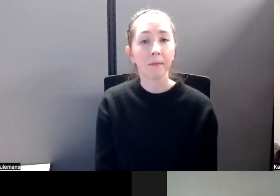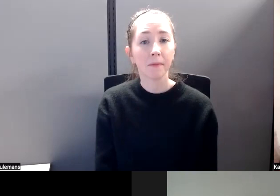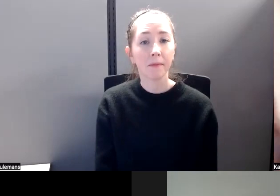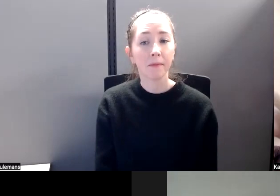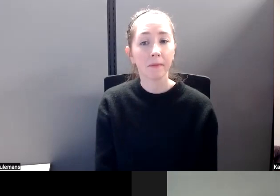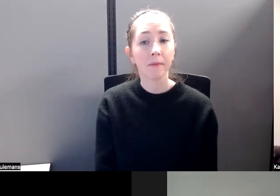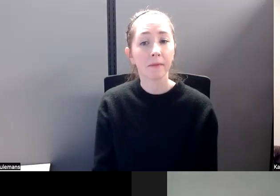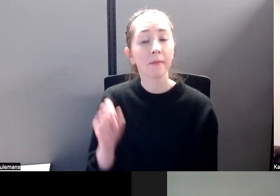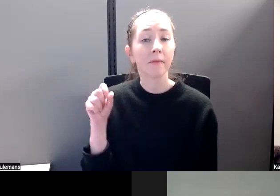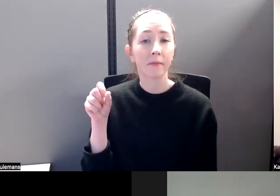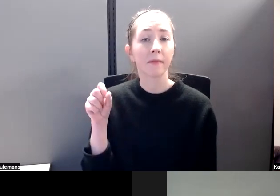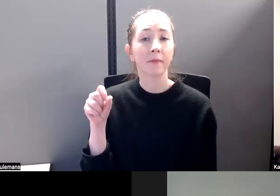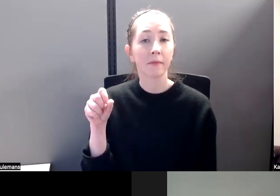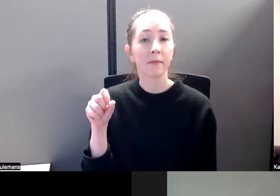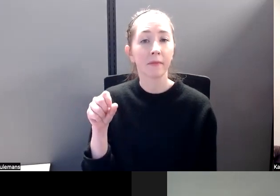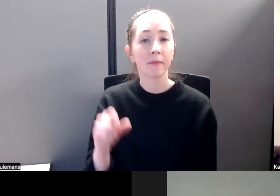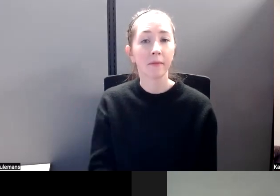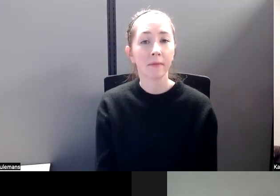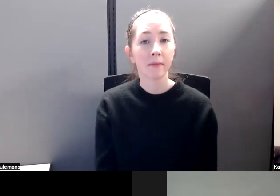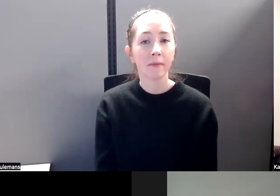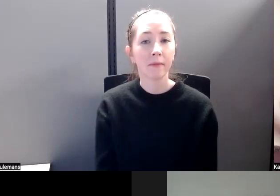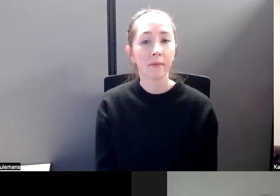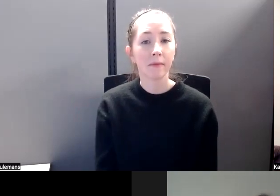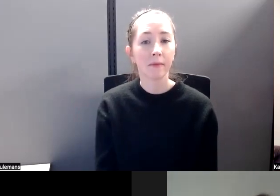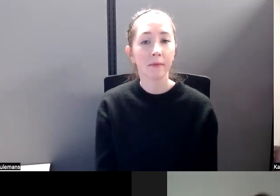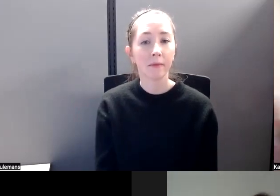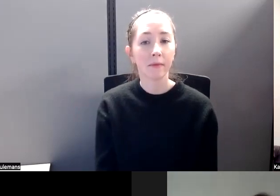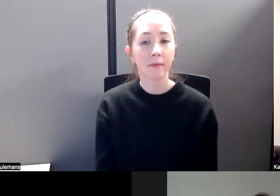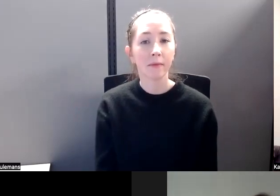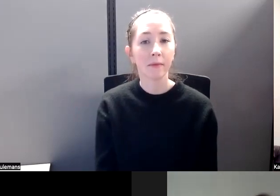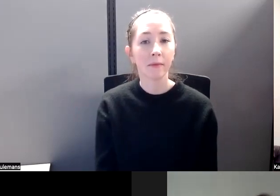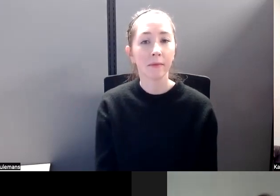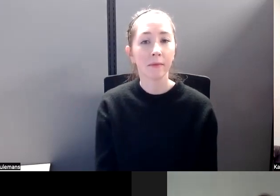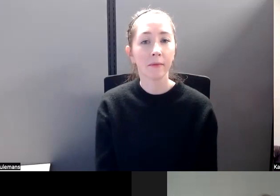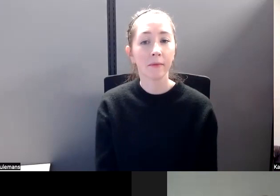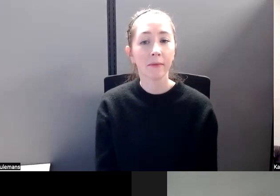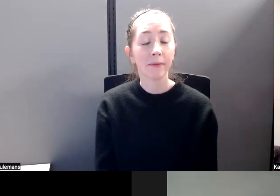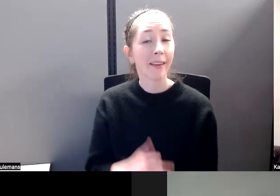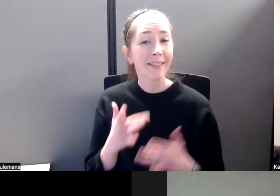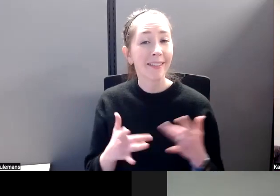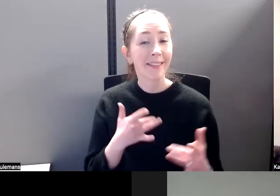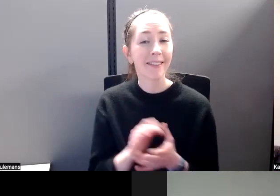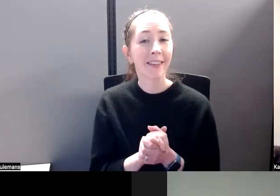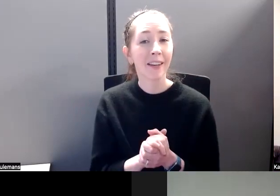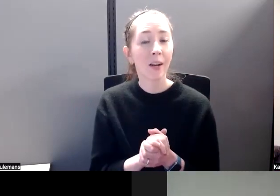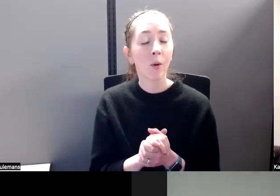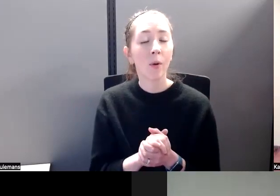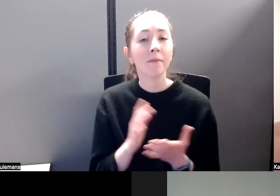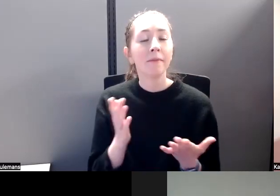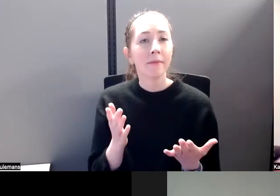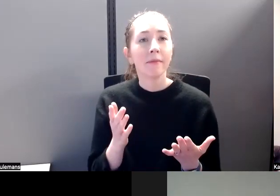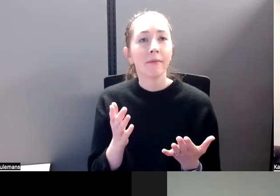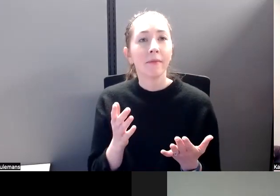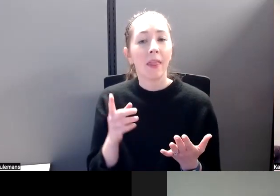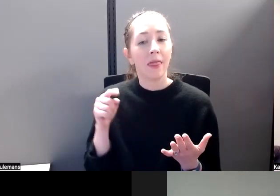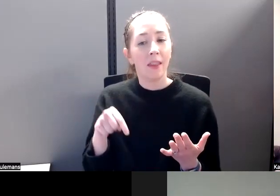So this April will be my 1-year anniversary, so we'll see what happens. Well, this is the thing, right? Like, this